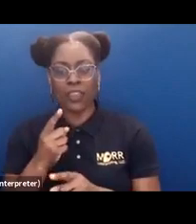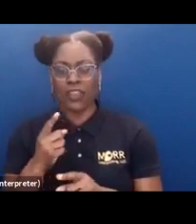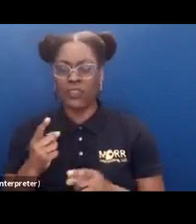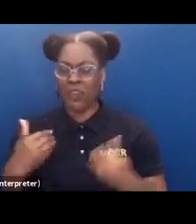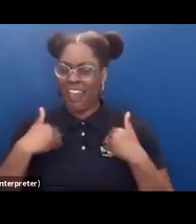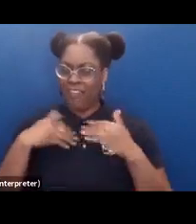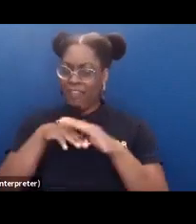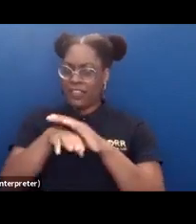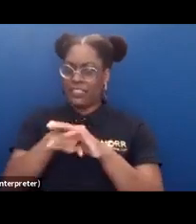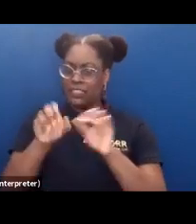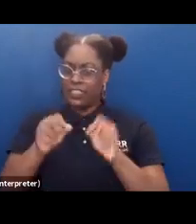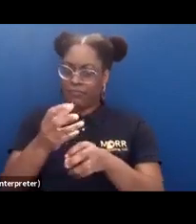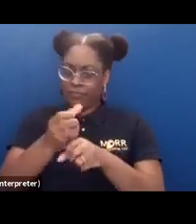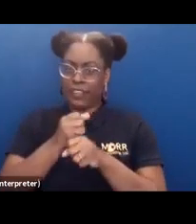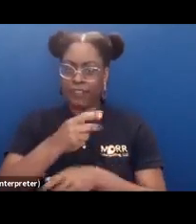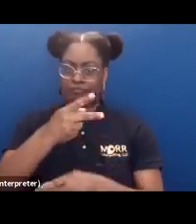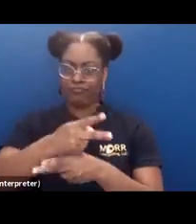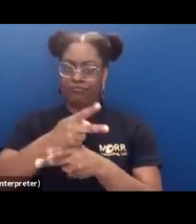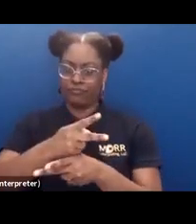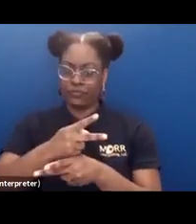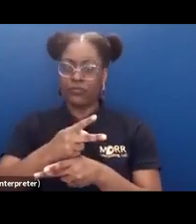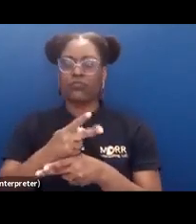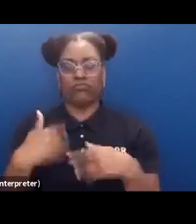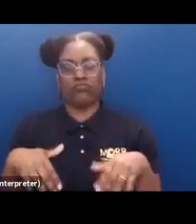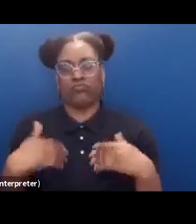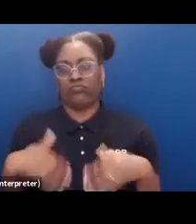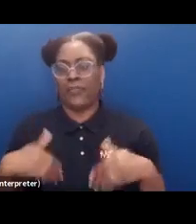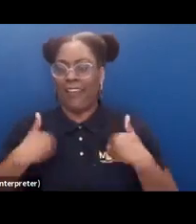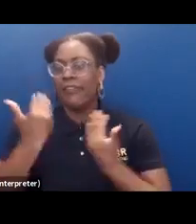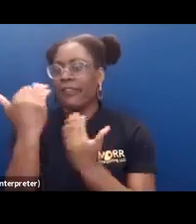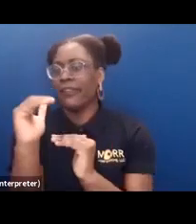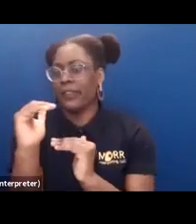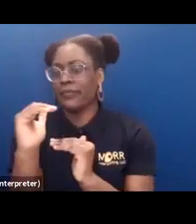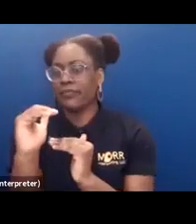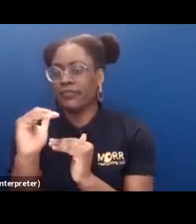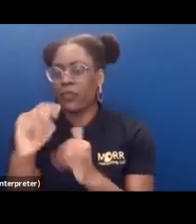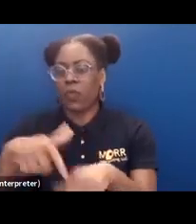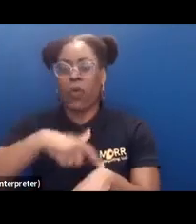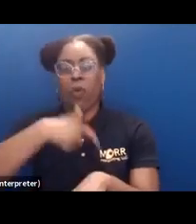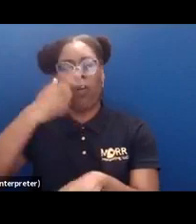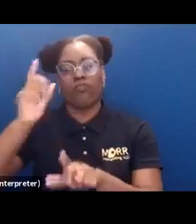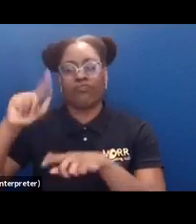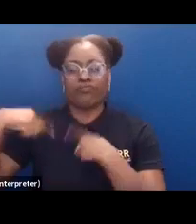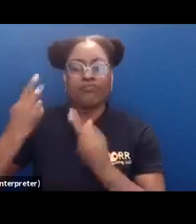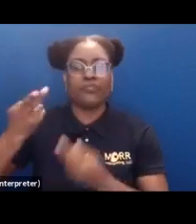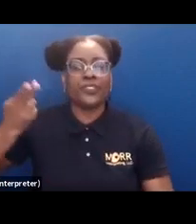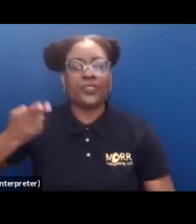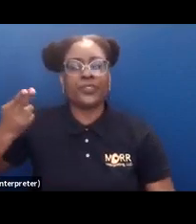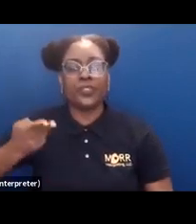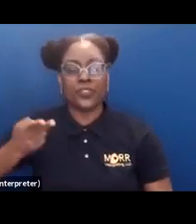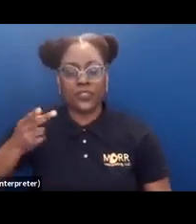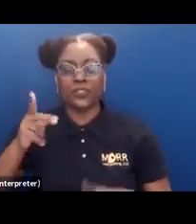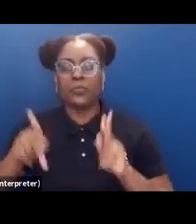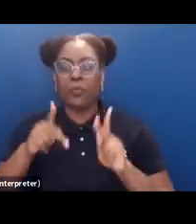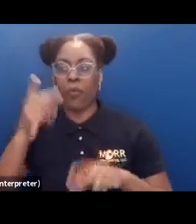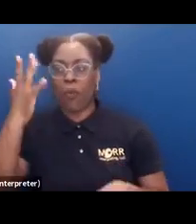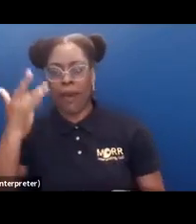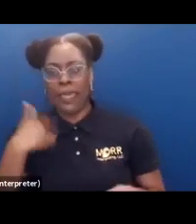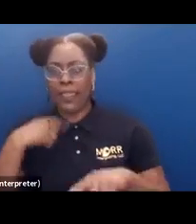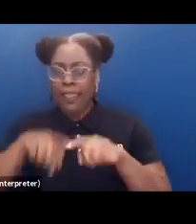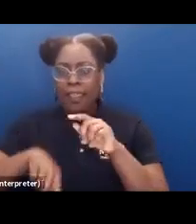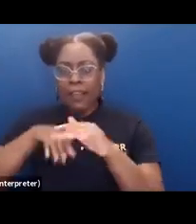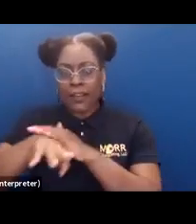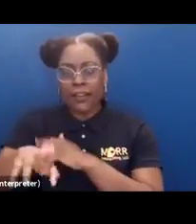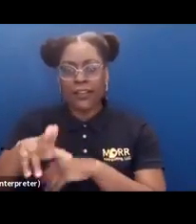So that there is a very long history behind that, and why there might appear to be less empathy